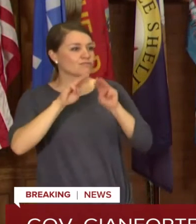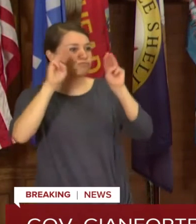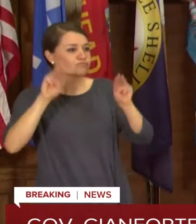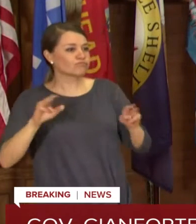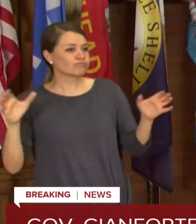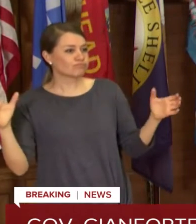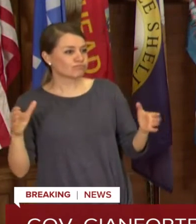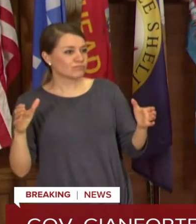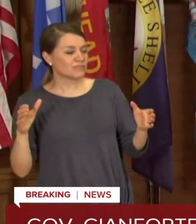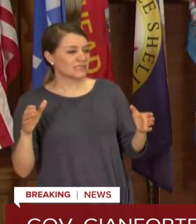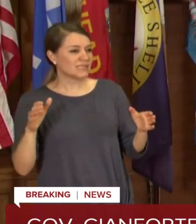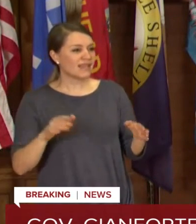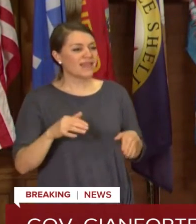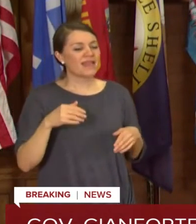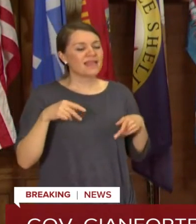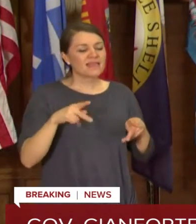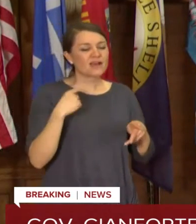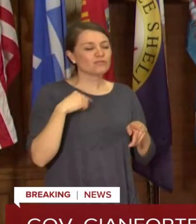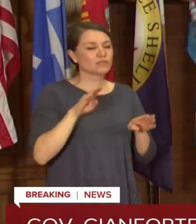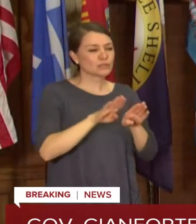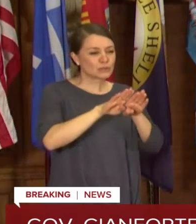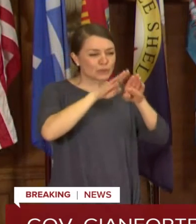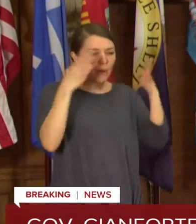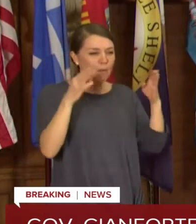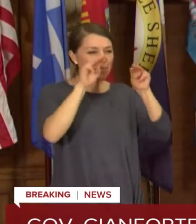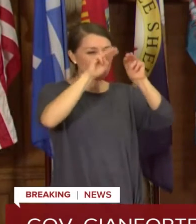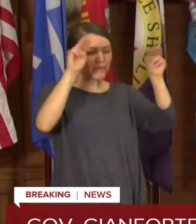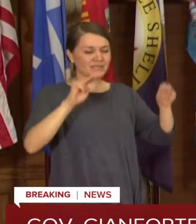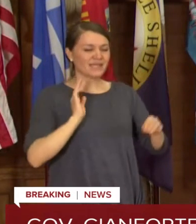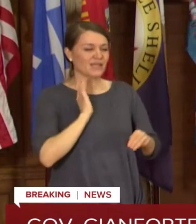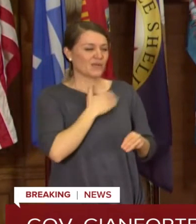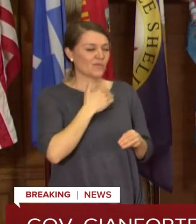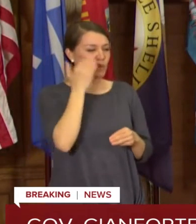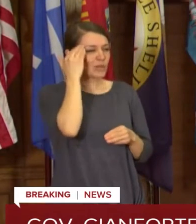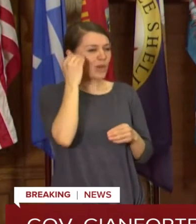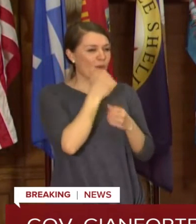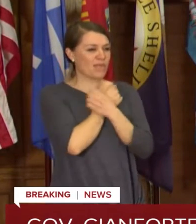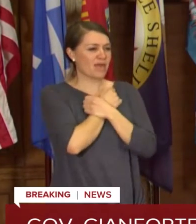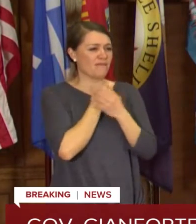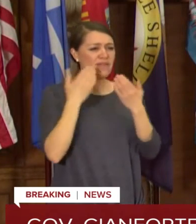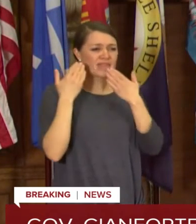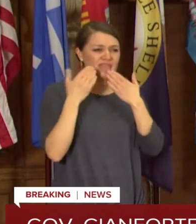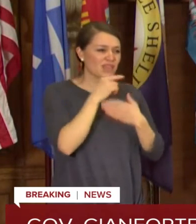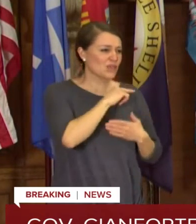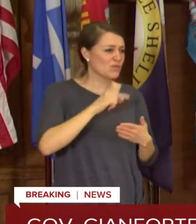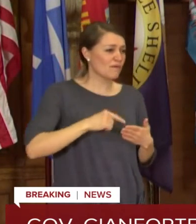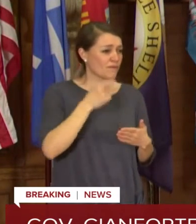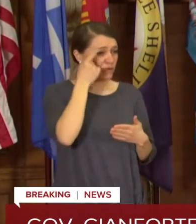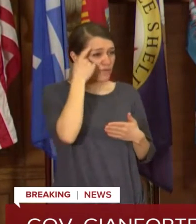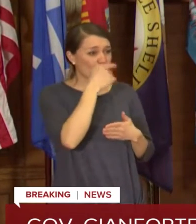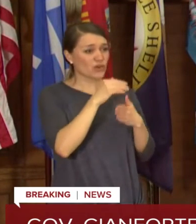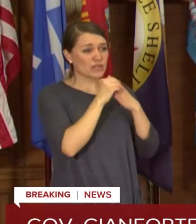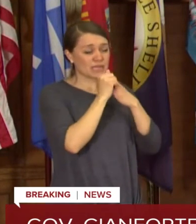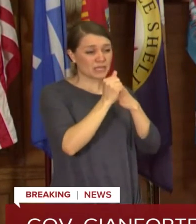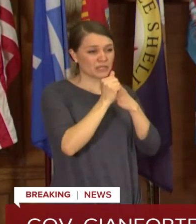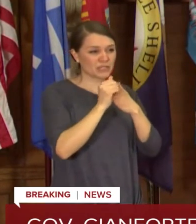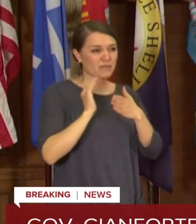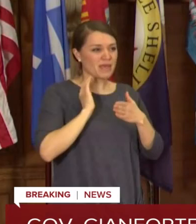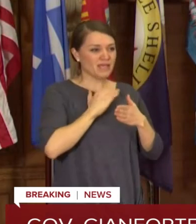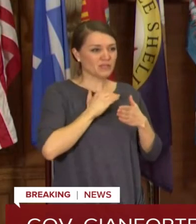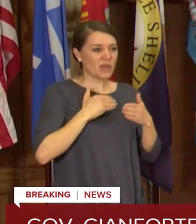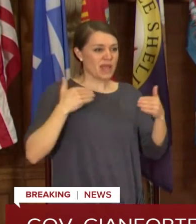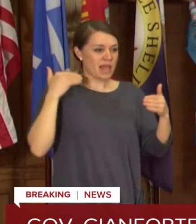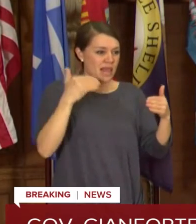to the fully open Montana we all know and love. Thanks again, Governor, for your leadership as we move Montana